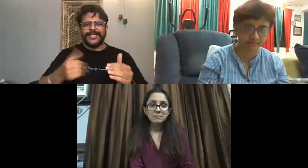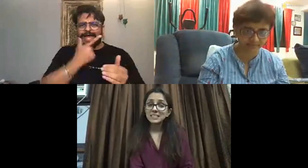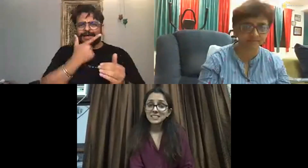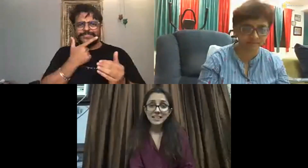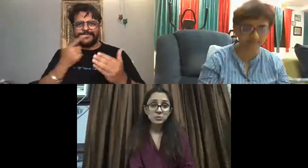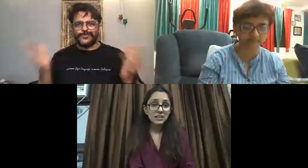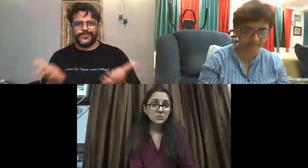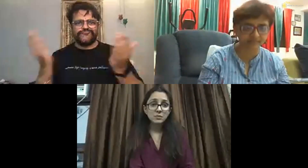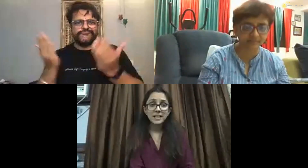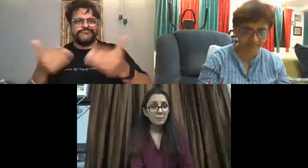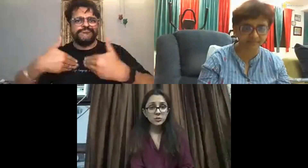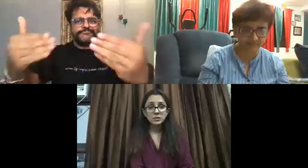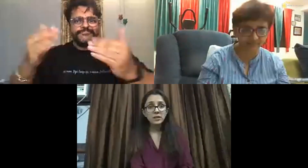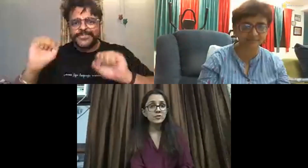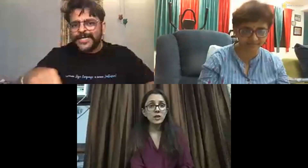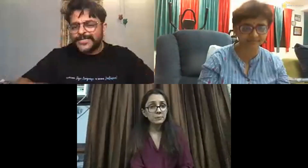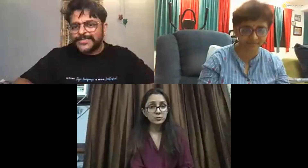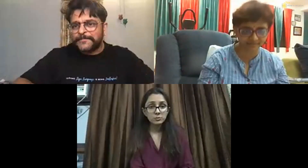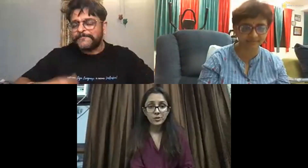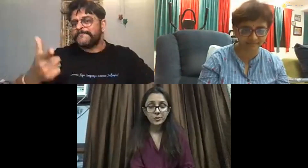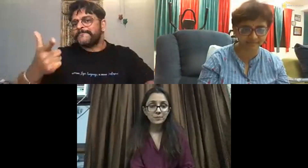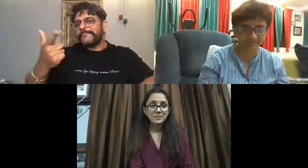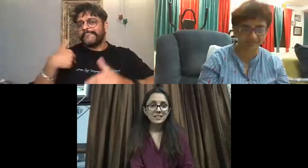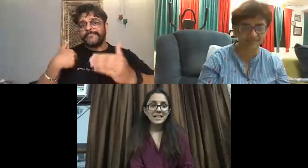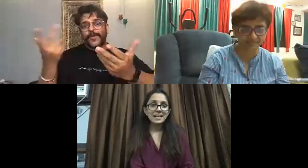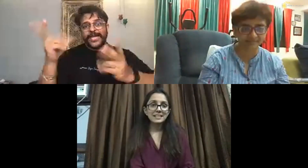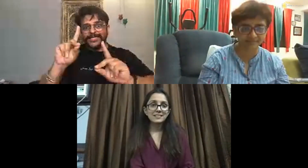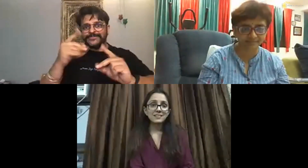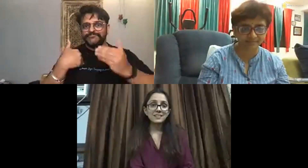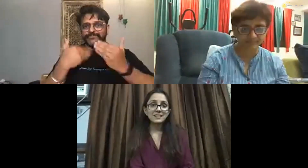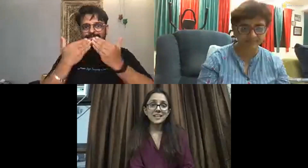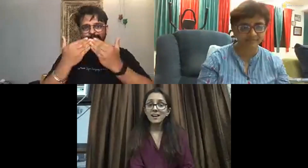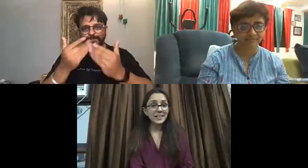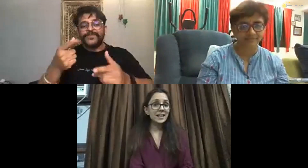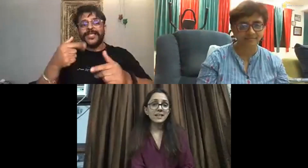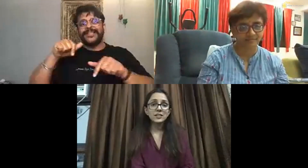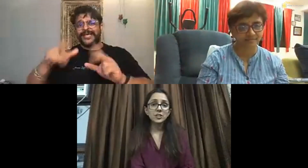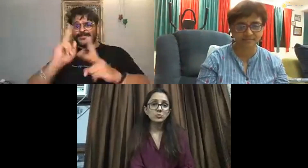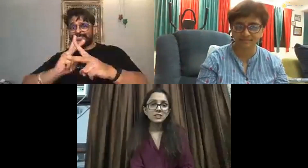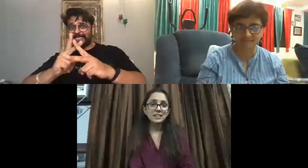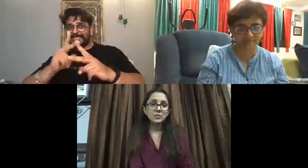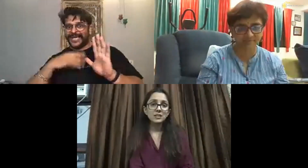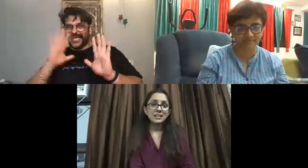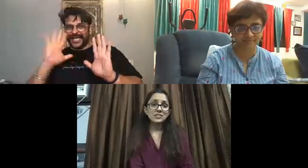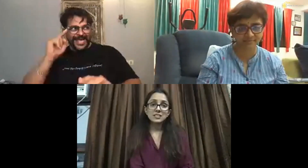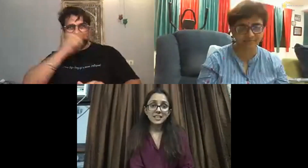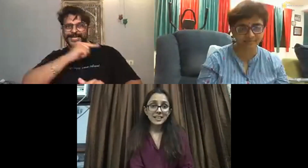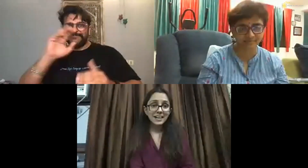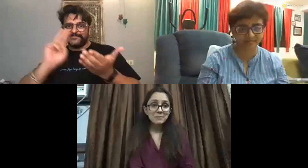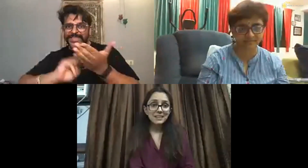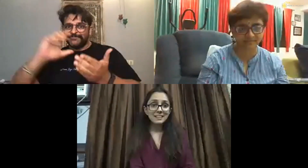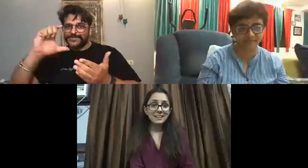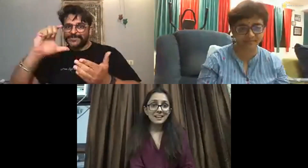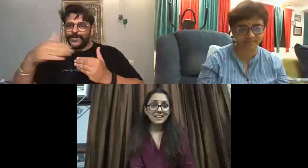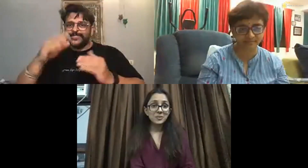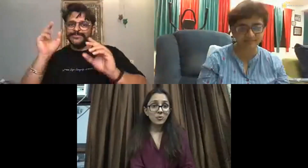in. Please connect with us. We'll be happy to encourage you, happy to support you. And yeah, again, thank you. Thank you. just stay. I